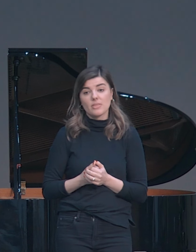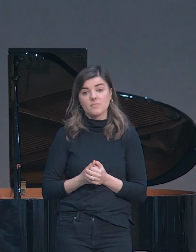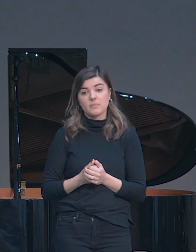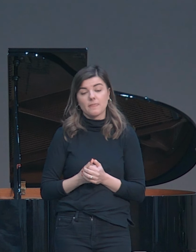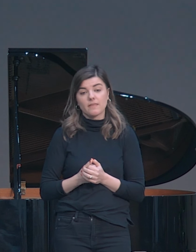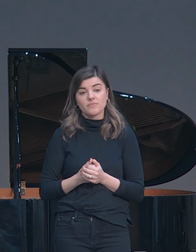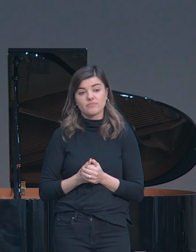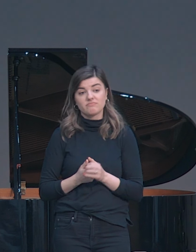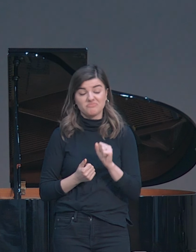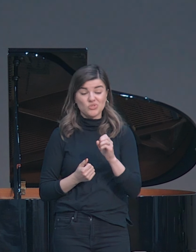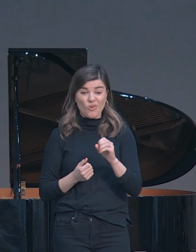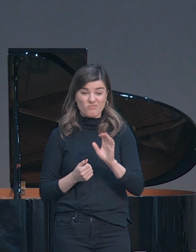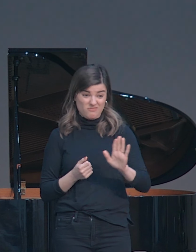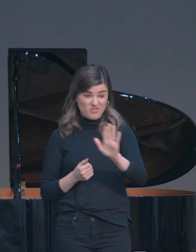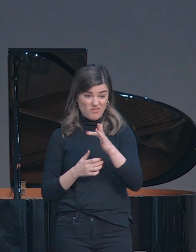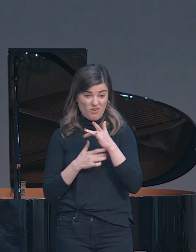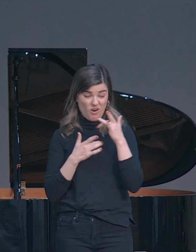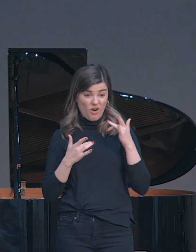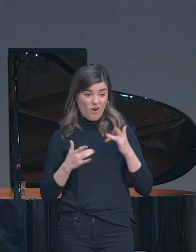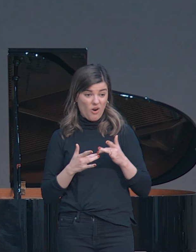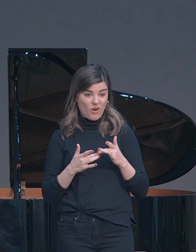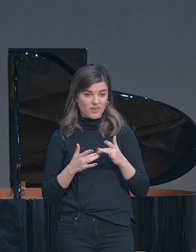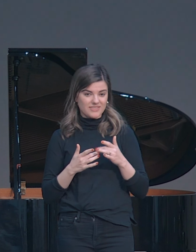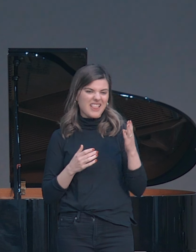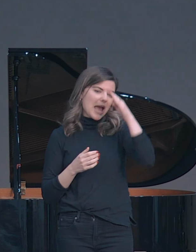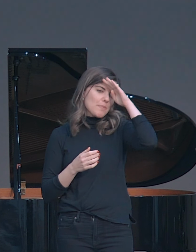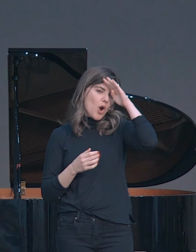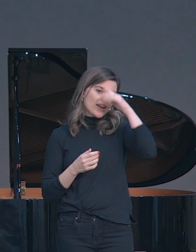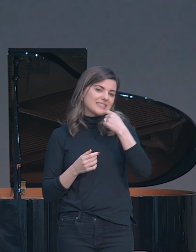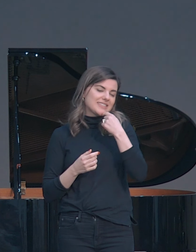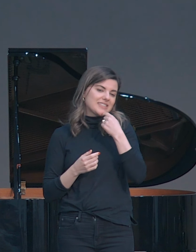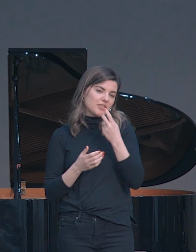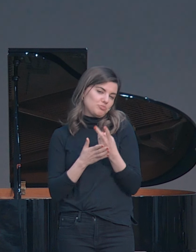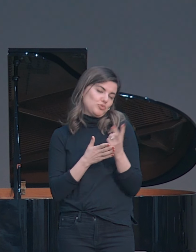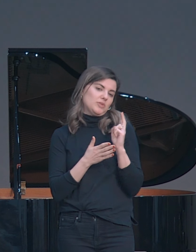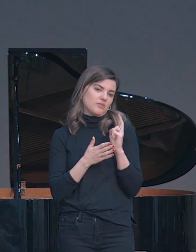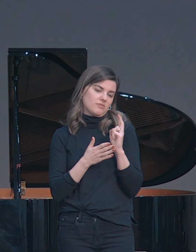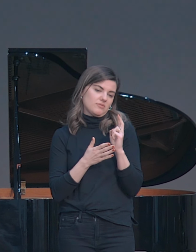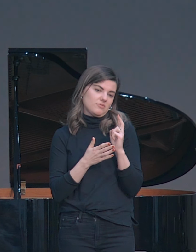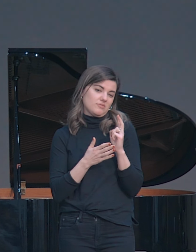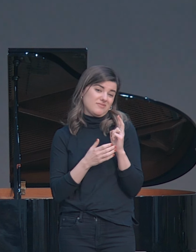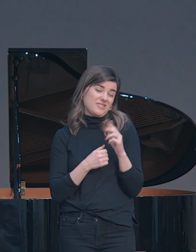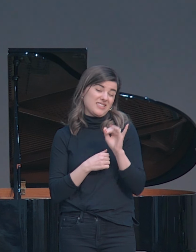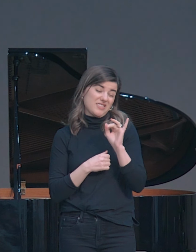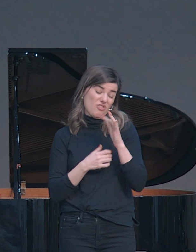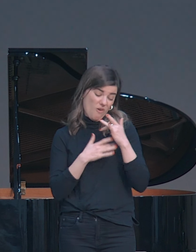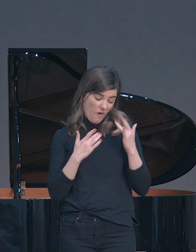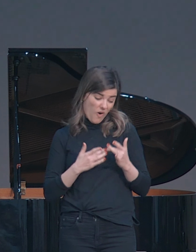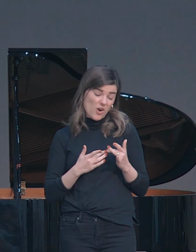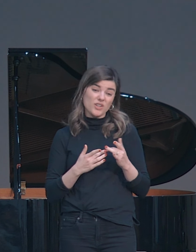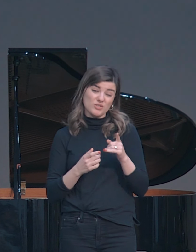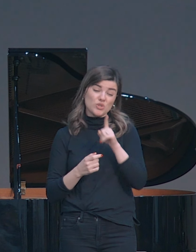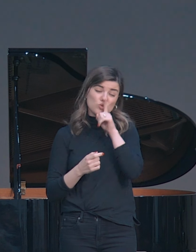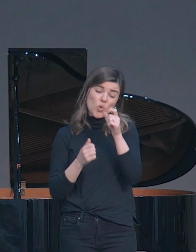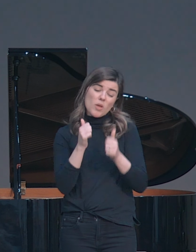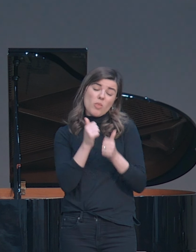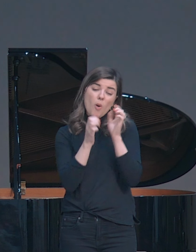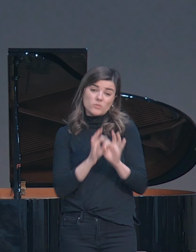the heart, as Brian told us several weeks ago, is what truly matters.